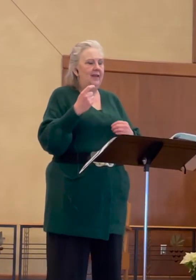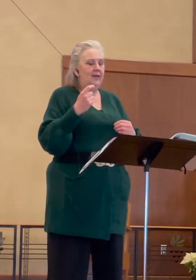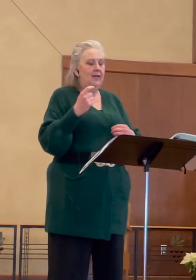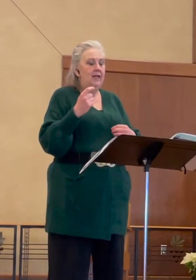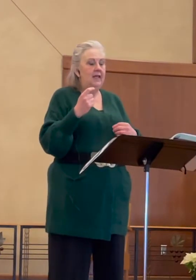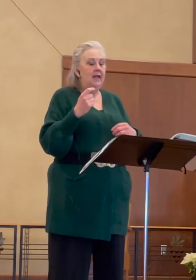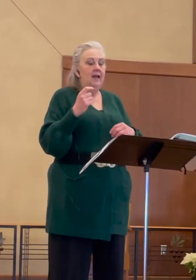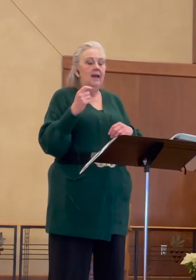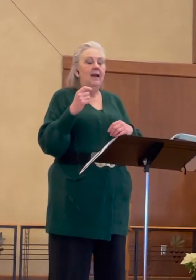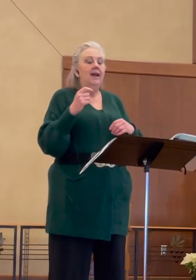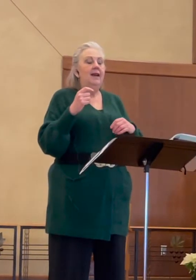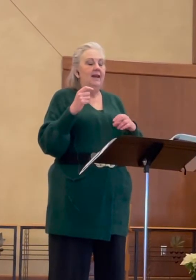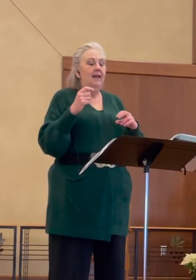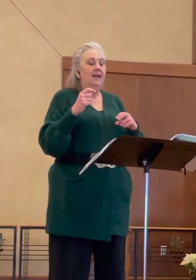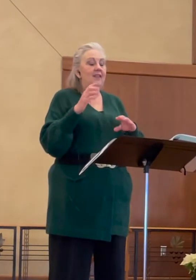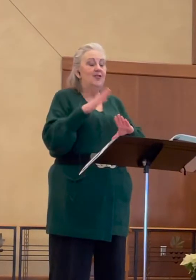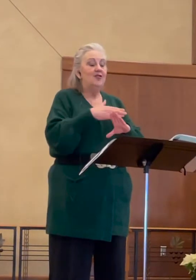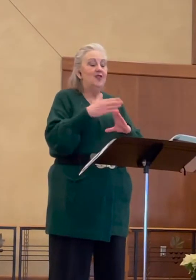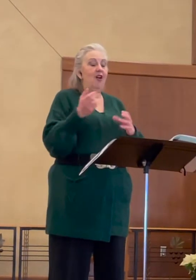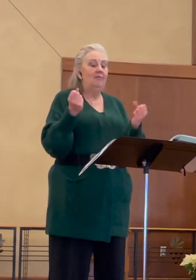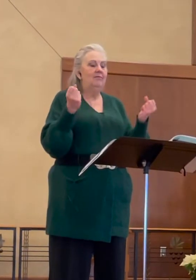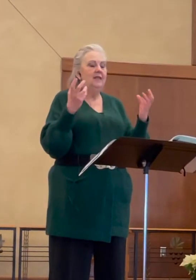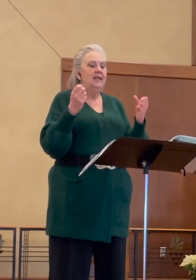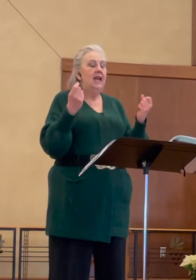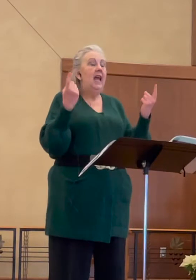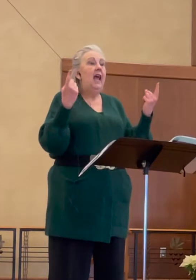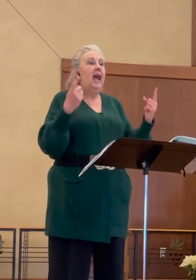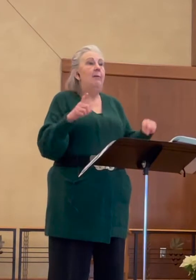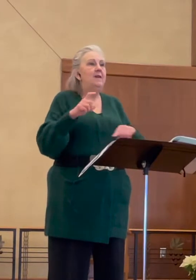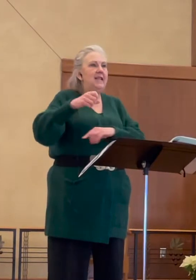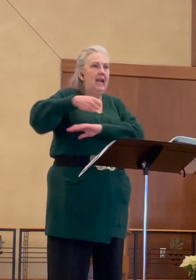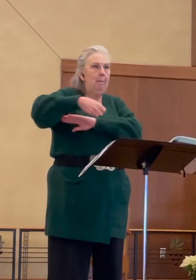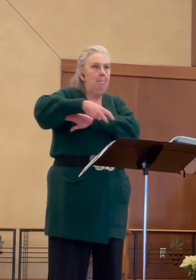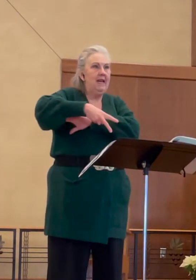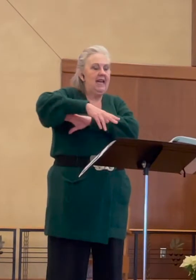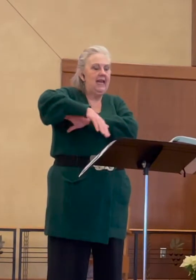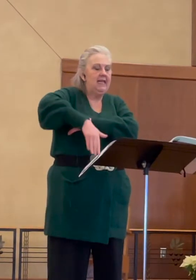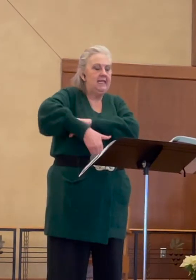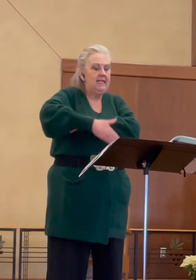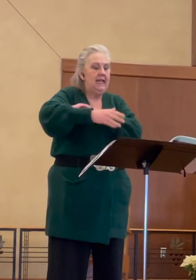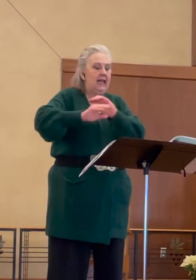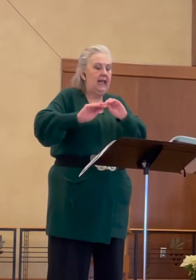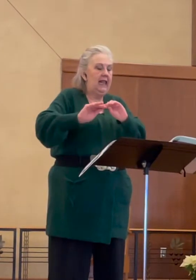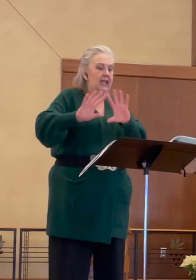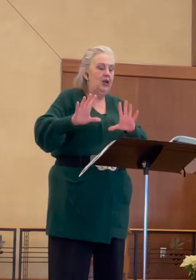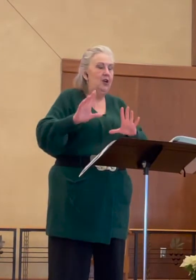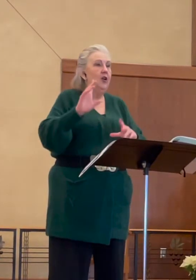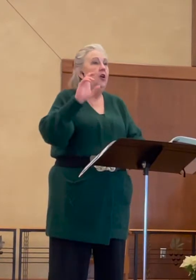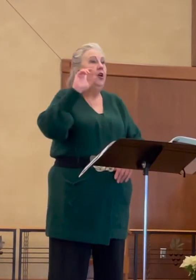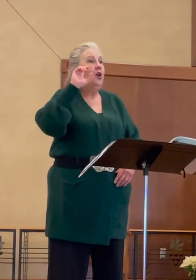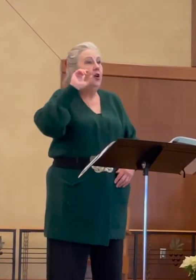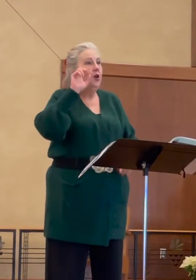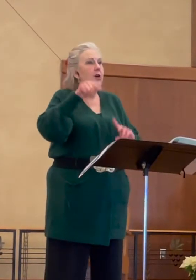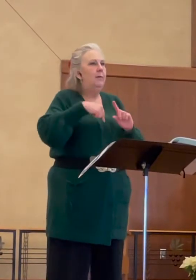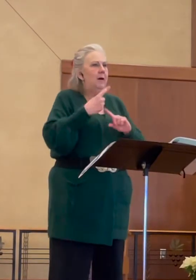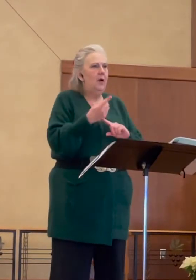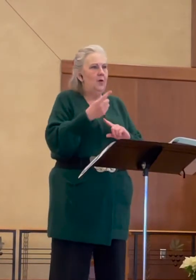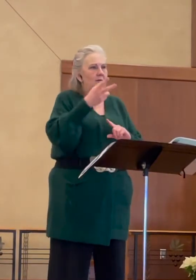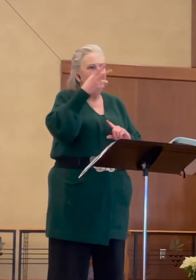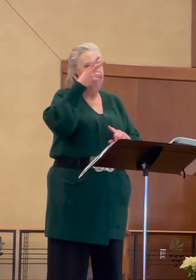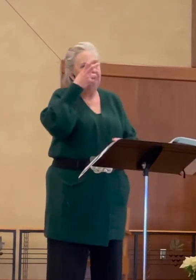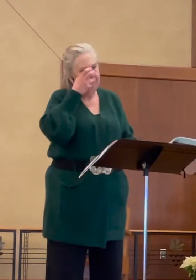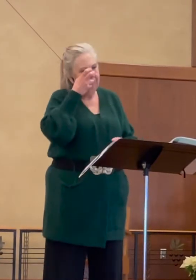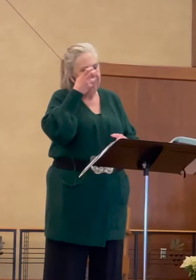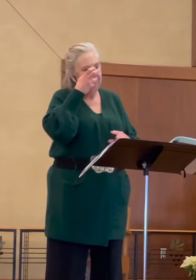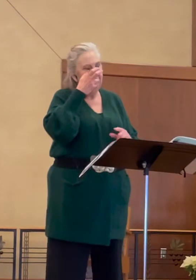on a midnight clear. It came upon a midnight clear. We heard about how the birth of our Savior stood